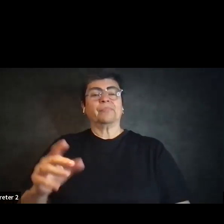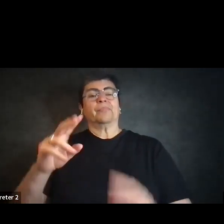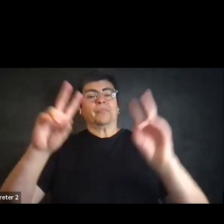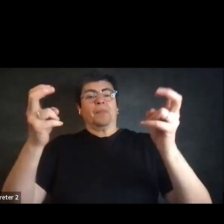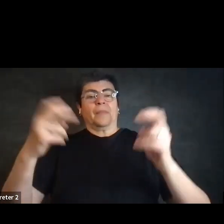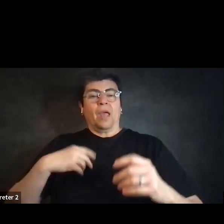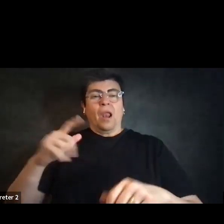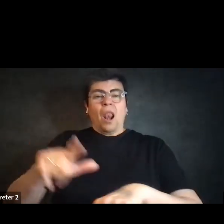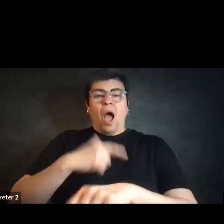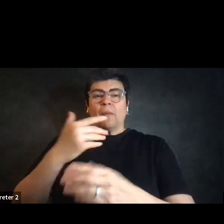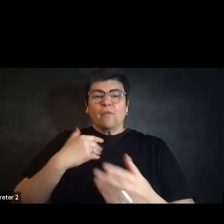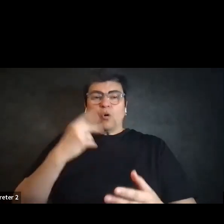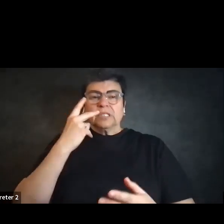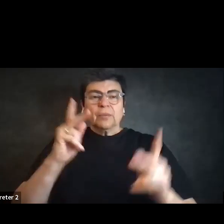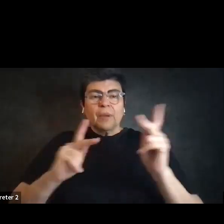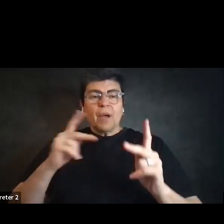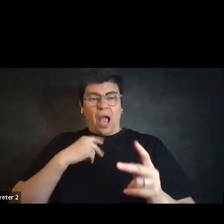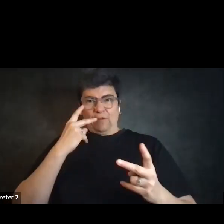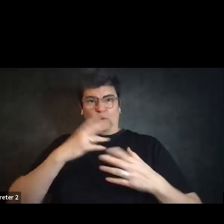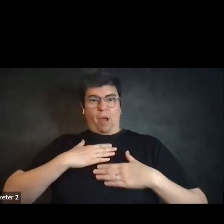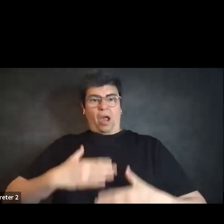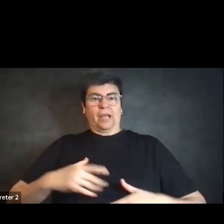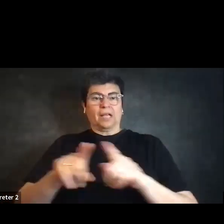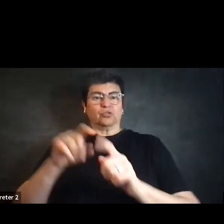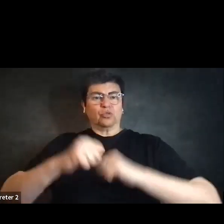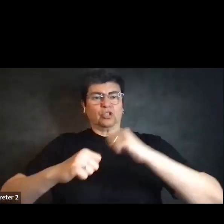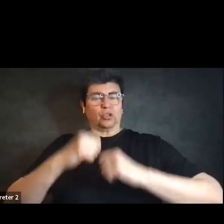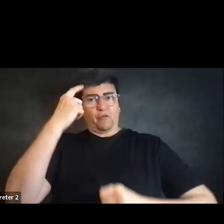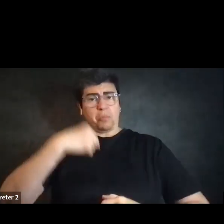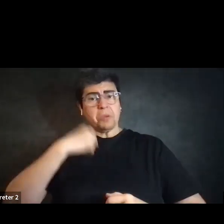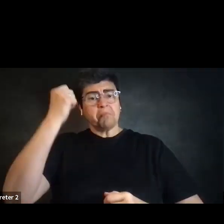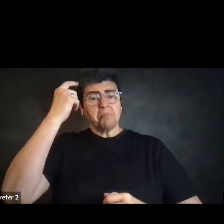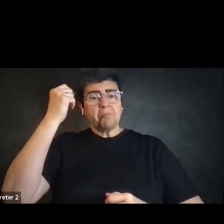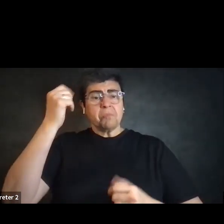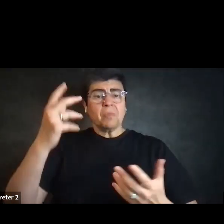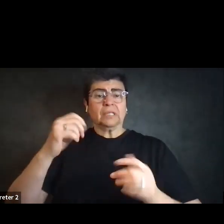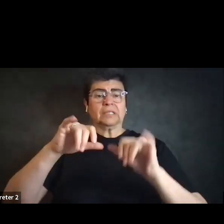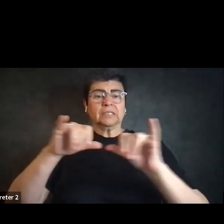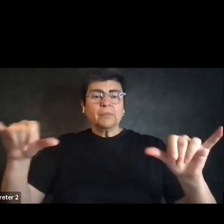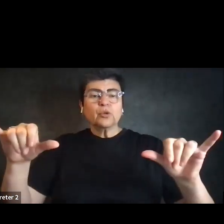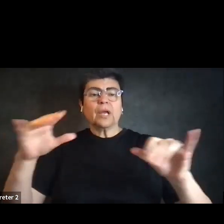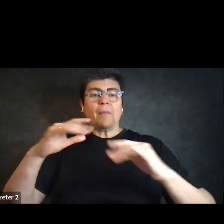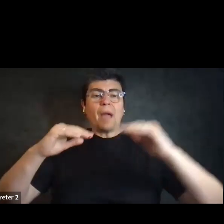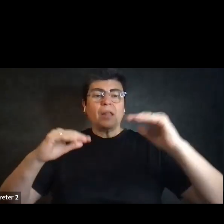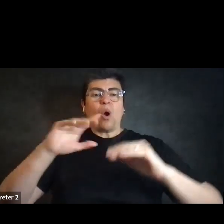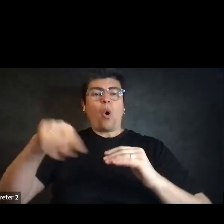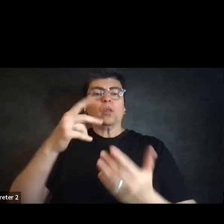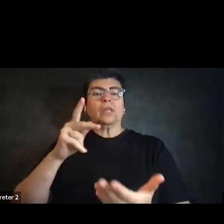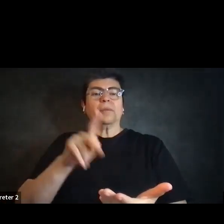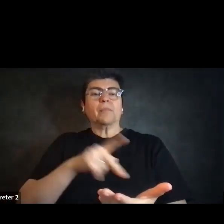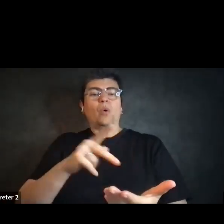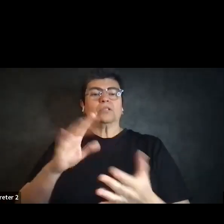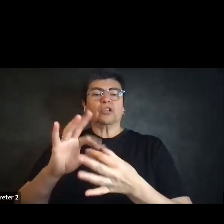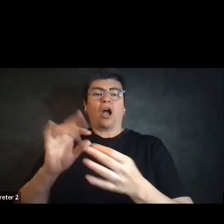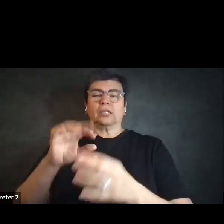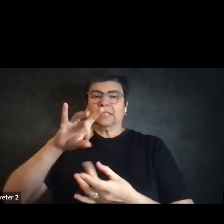bodies as structures. To me, it made sense, symmetry and balance. Only poets talk essence.